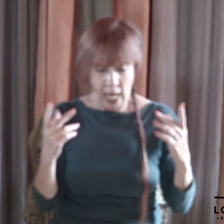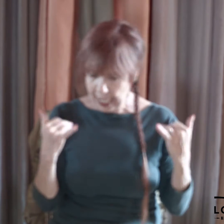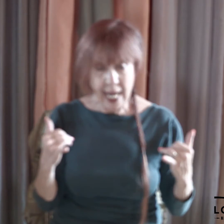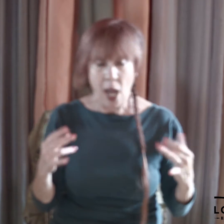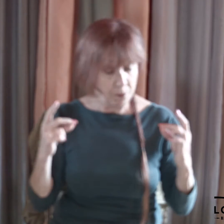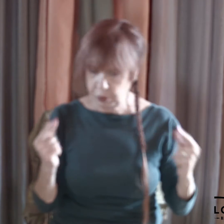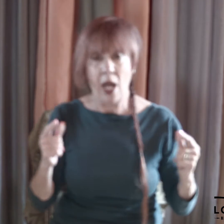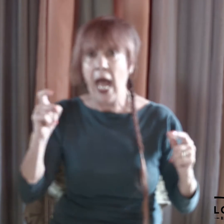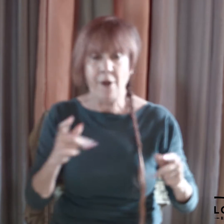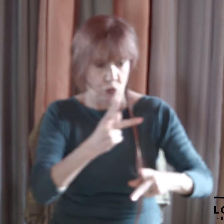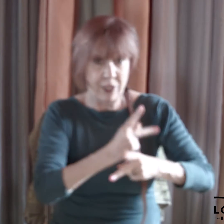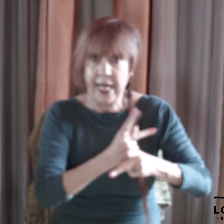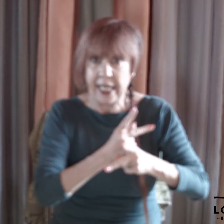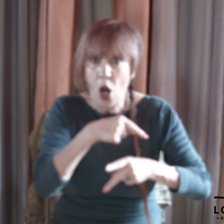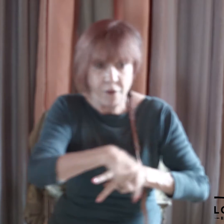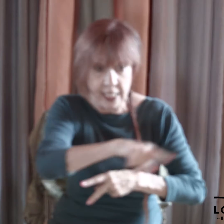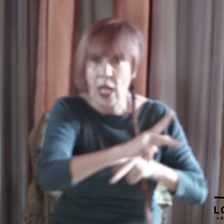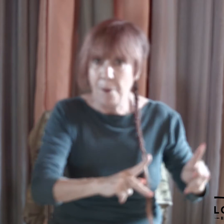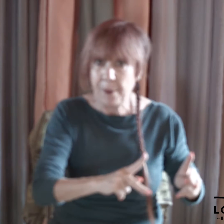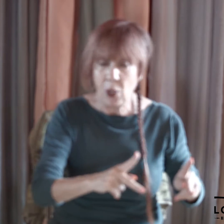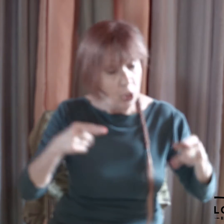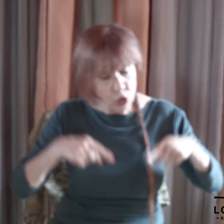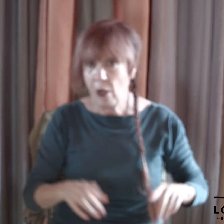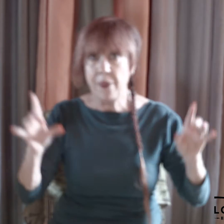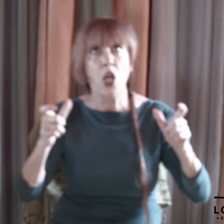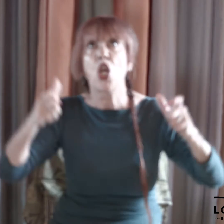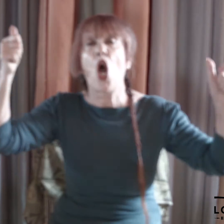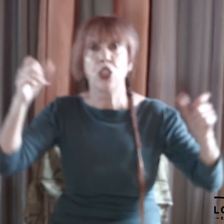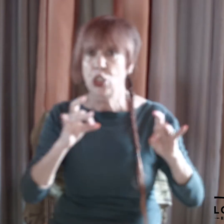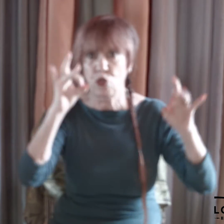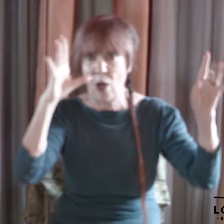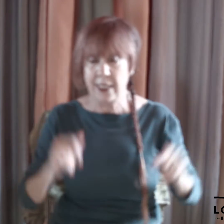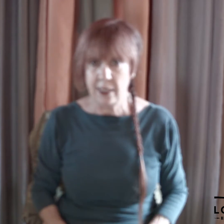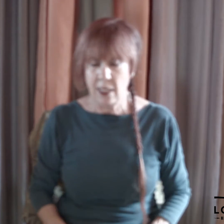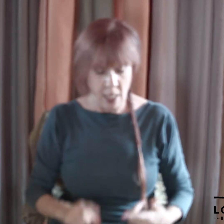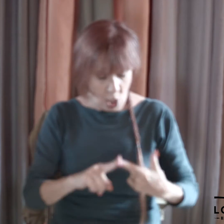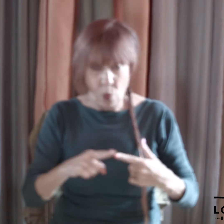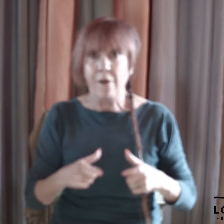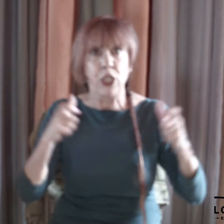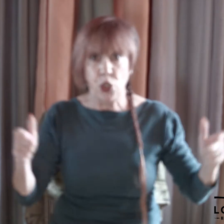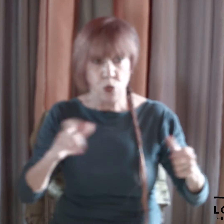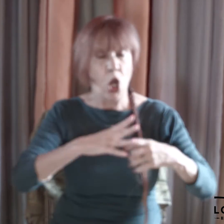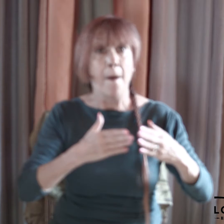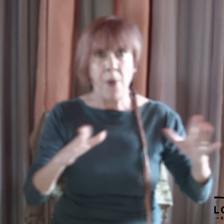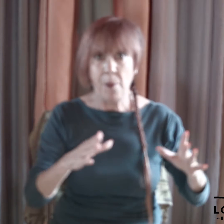for in probably the largest crisis we've ever faced. So we have this huge public health crisis. The Board